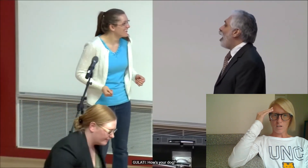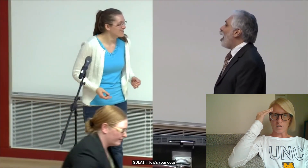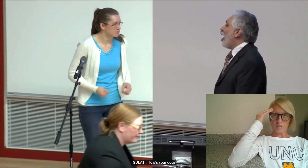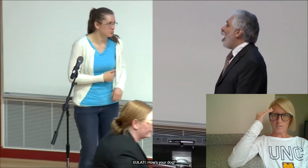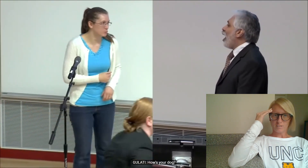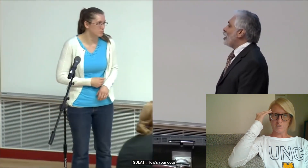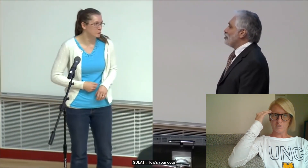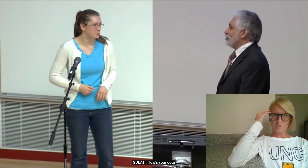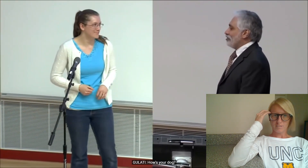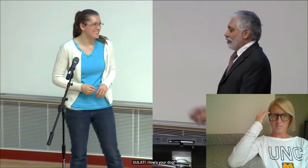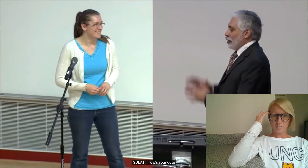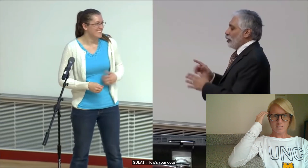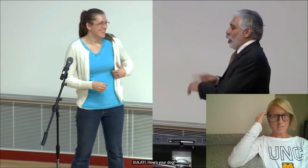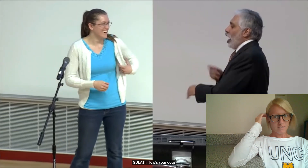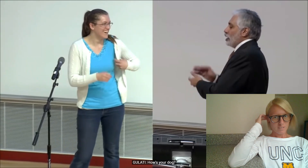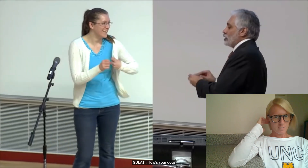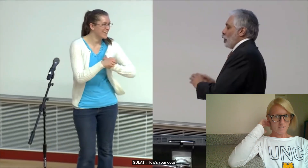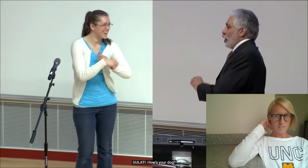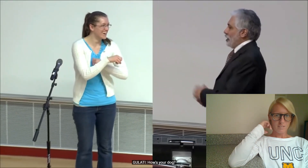How's your dog?